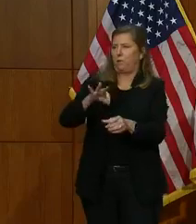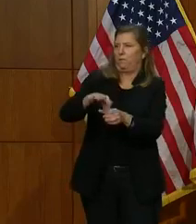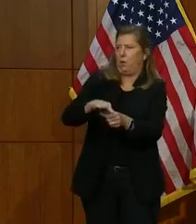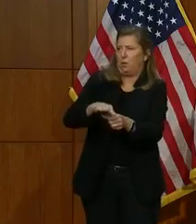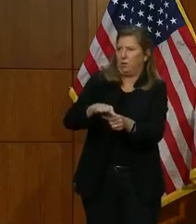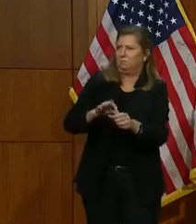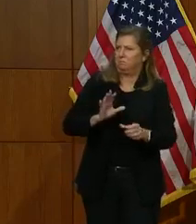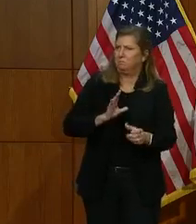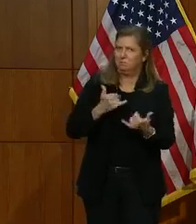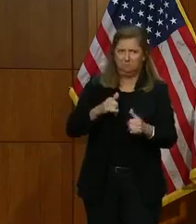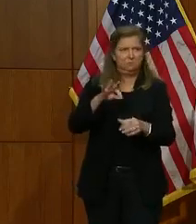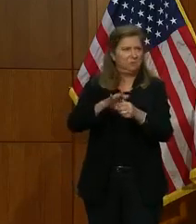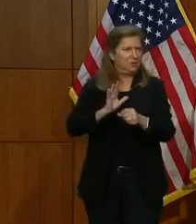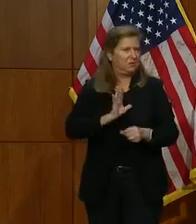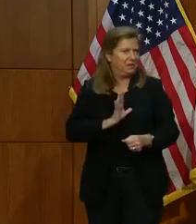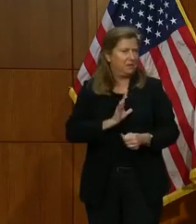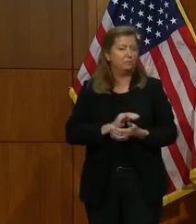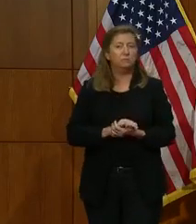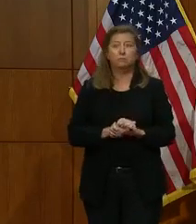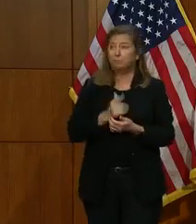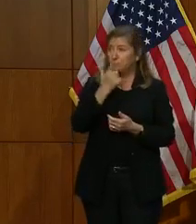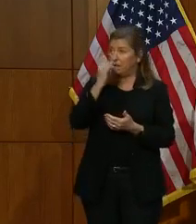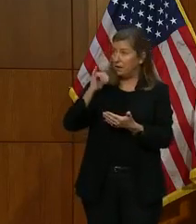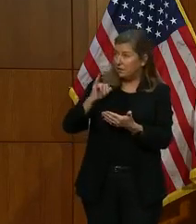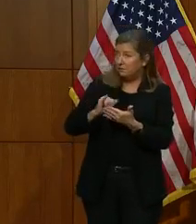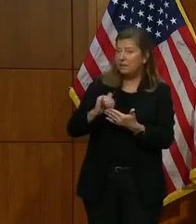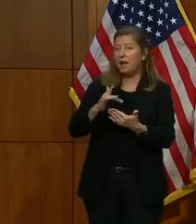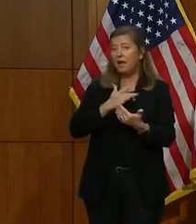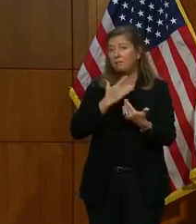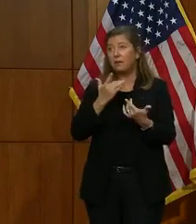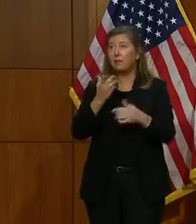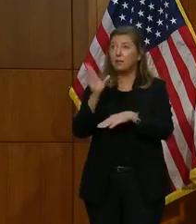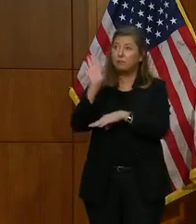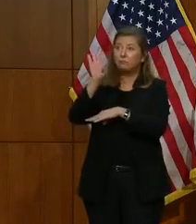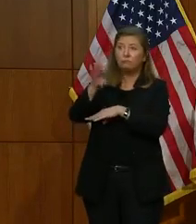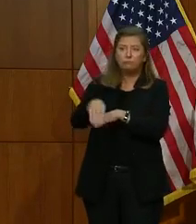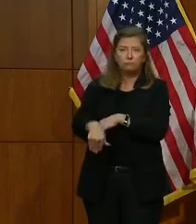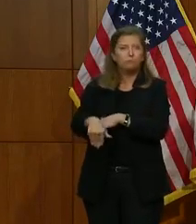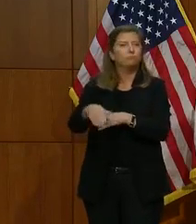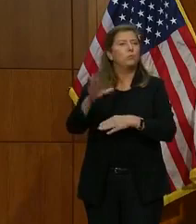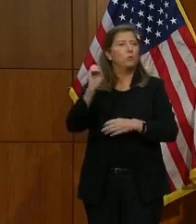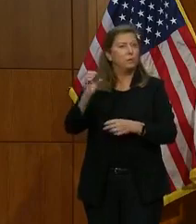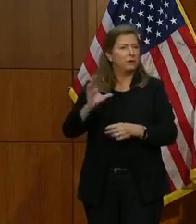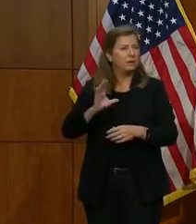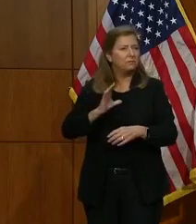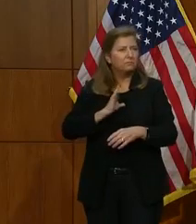a result, we feel very confident going into the rest of the day that voting